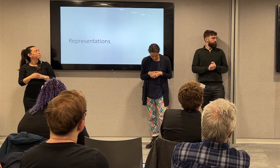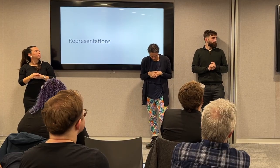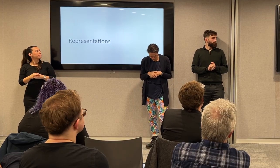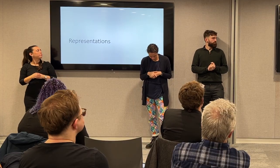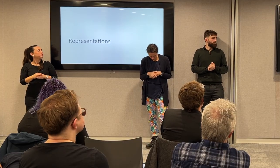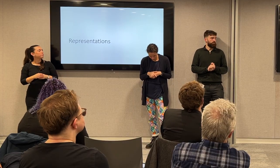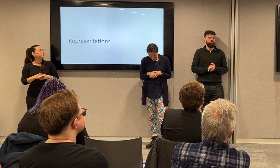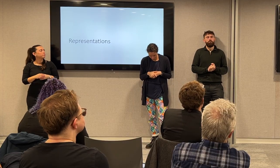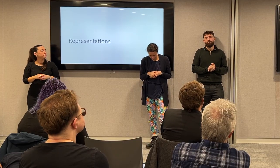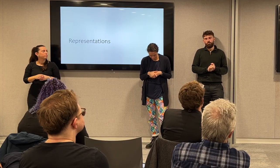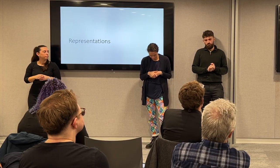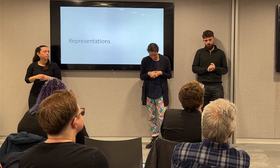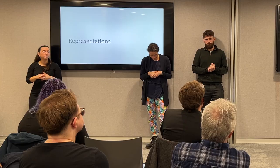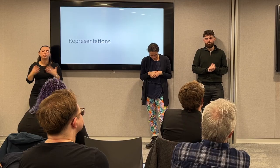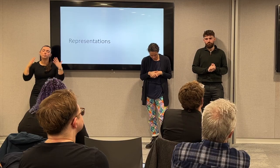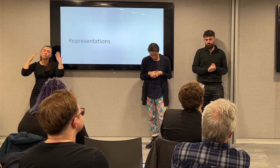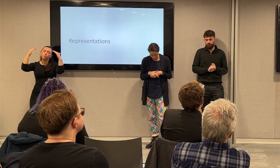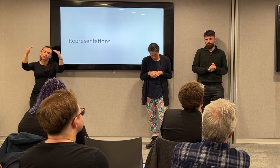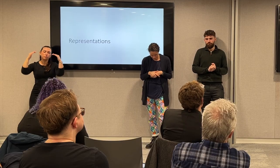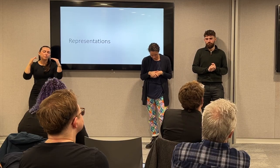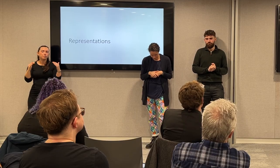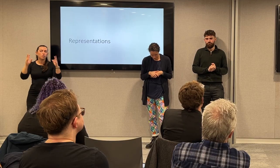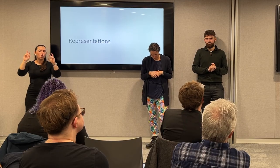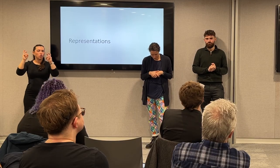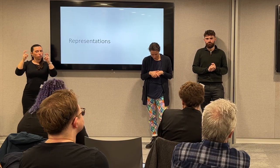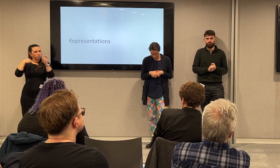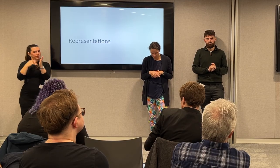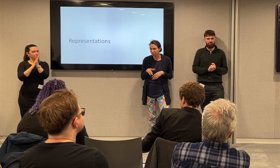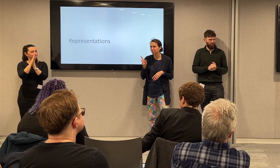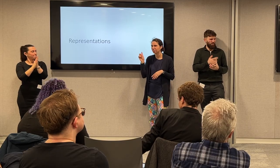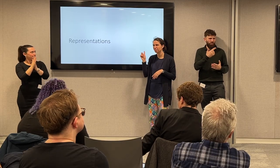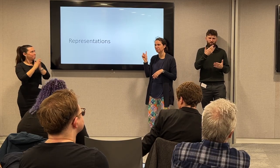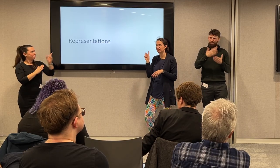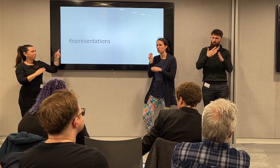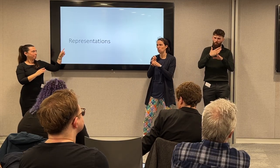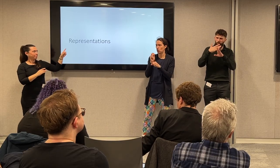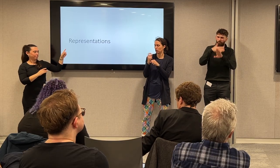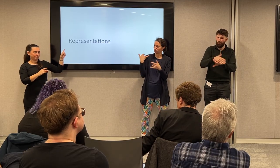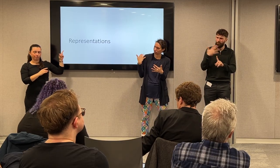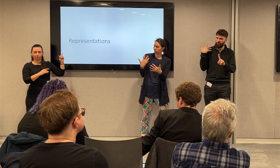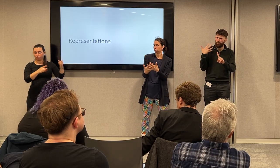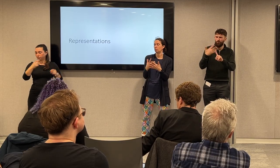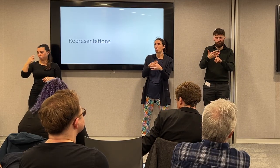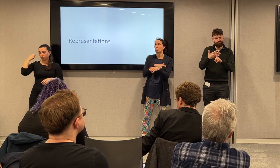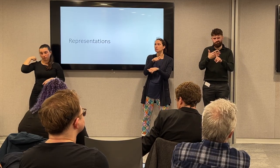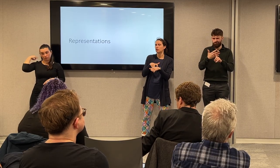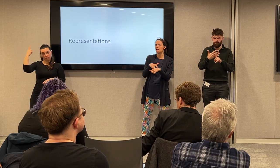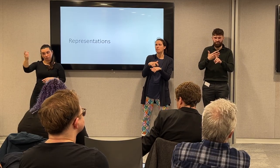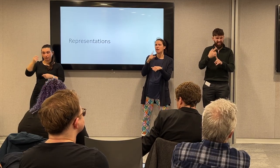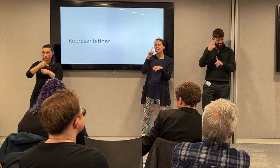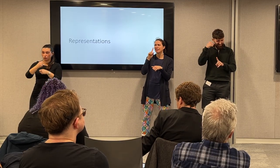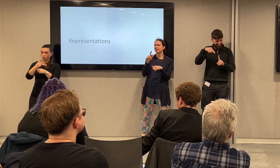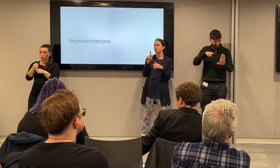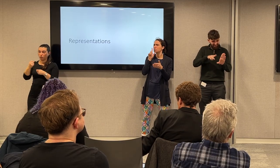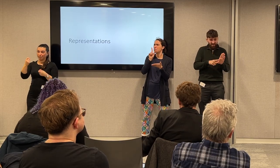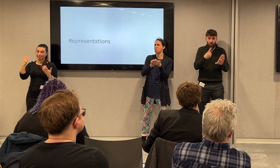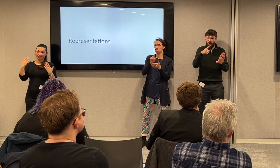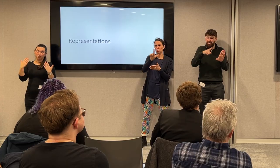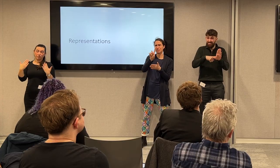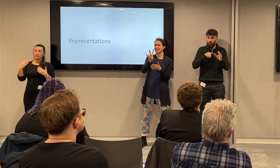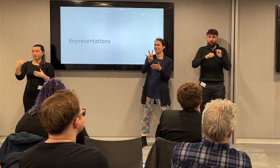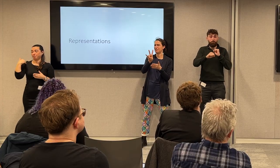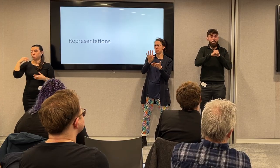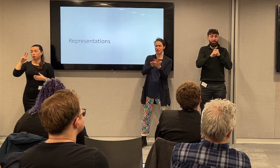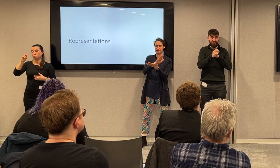to go through, so we've been working on this for a long time. I think this year alone we published 27 papers on sign